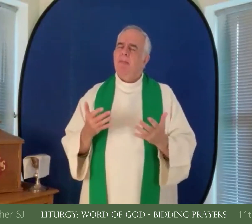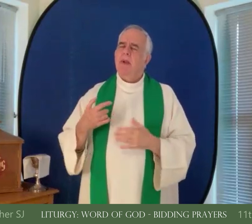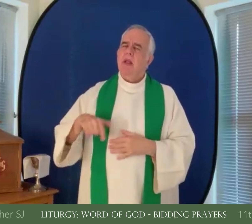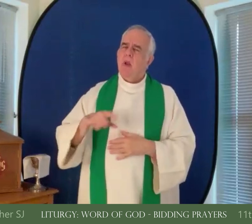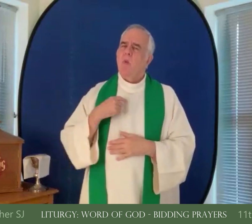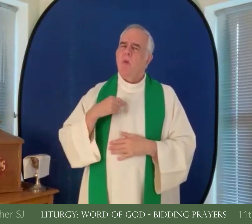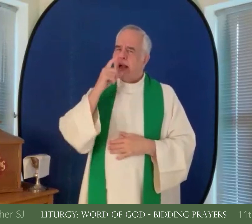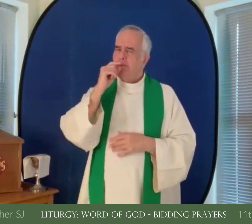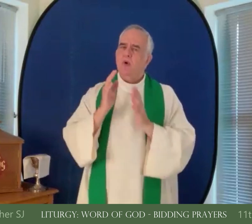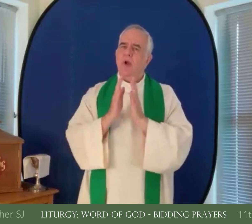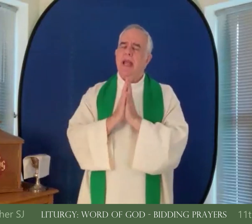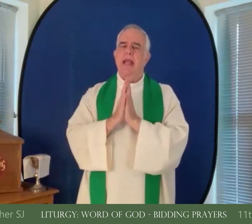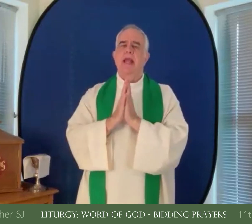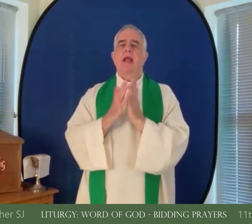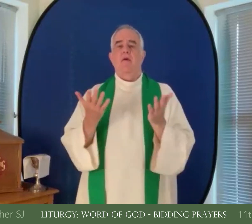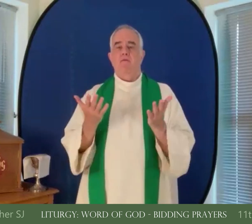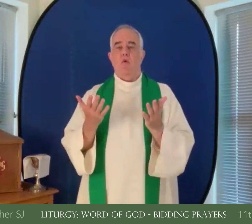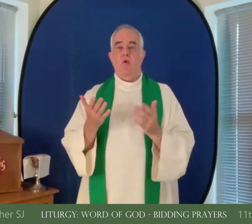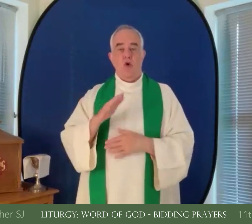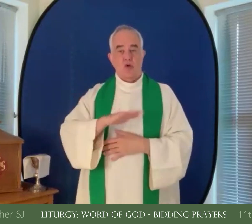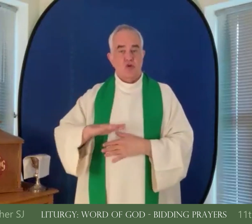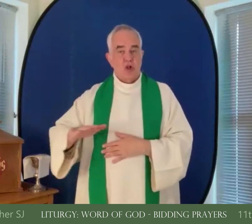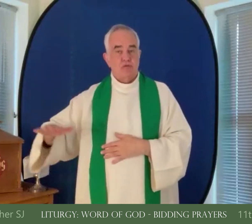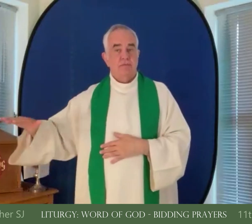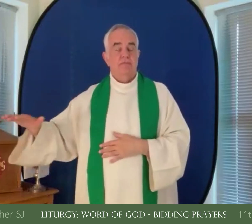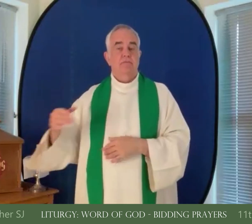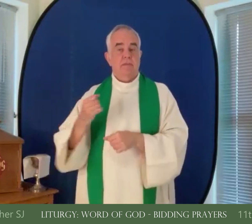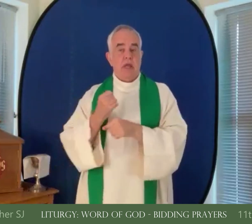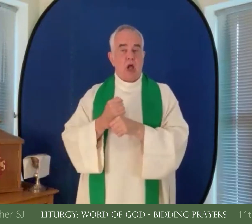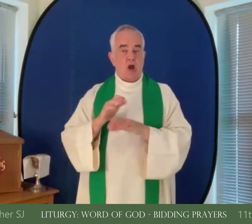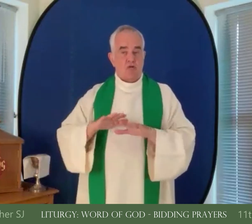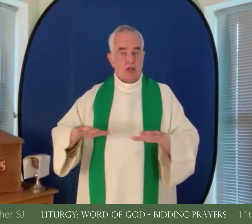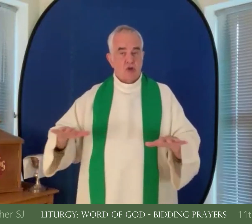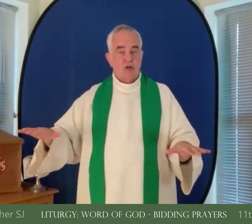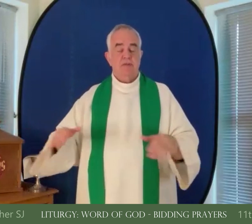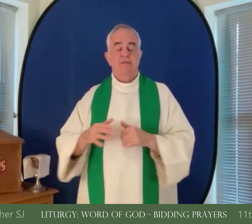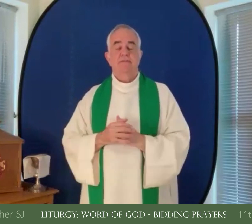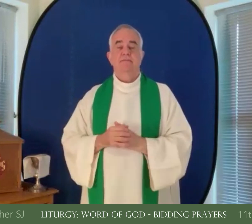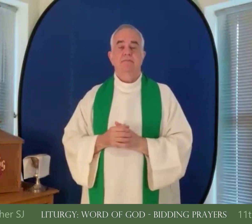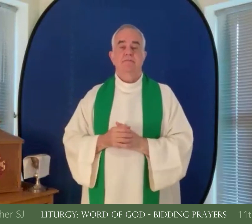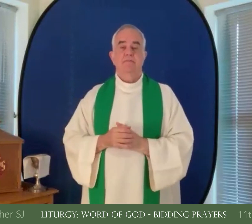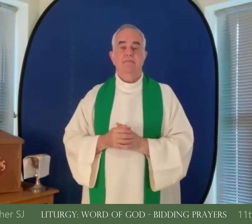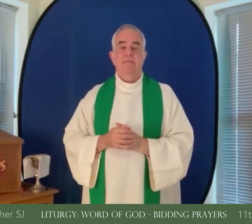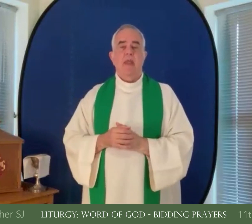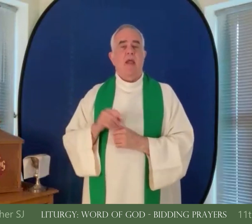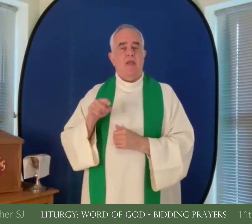Maybe we can pray for children, grandchildren, that